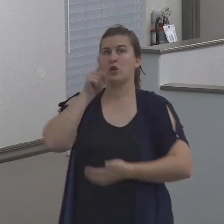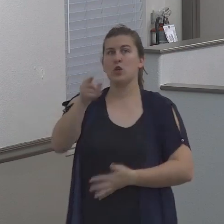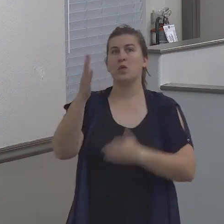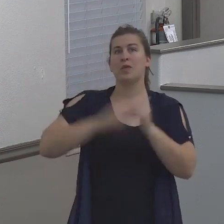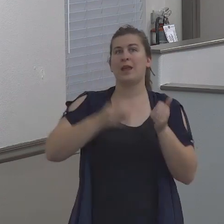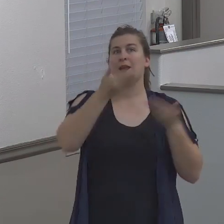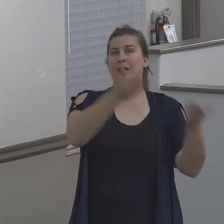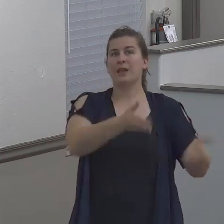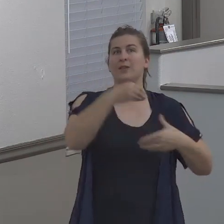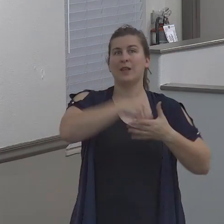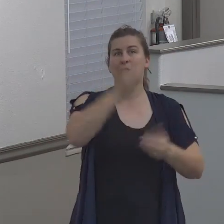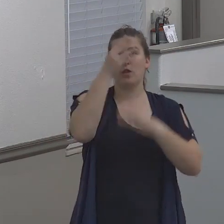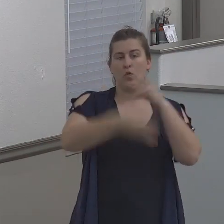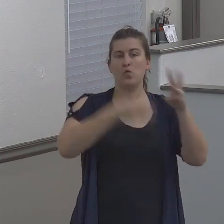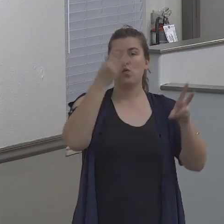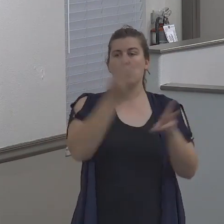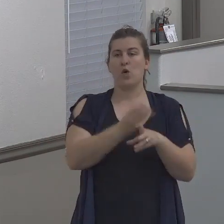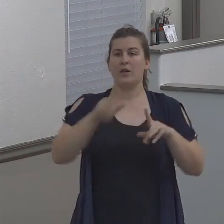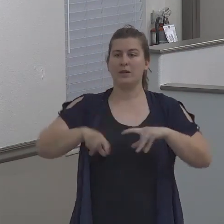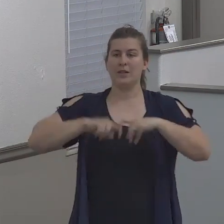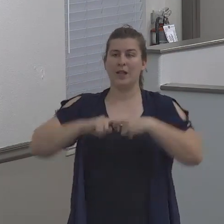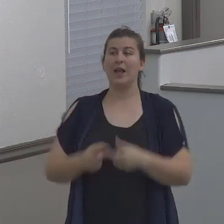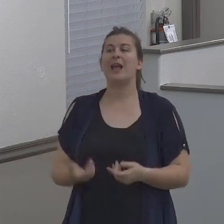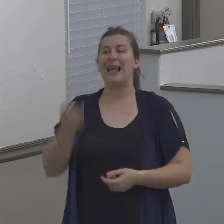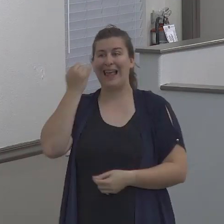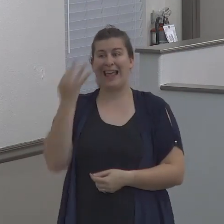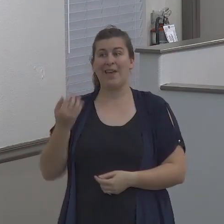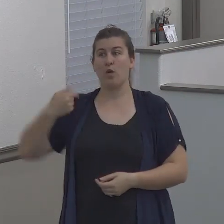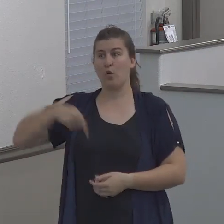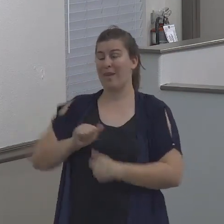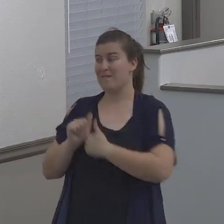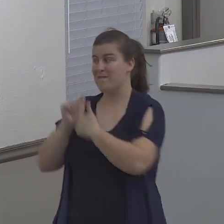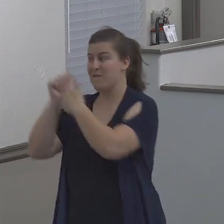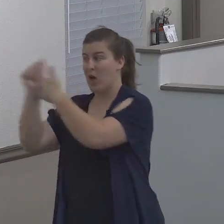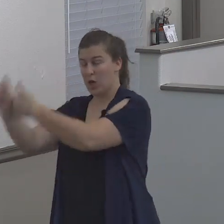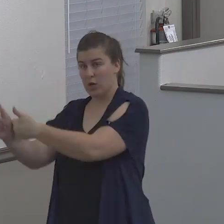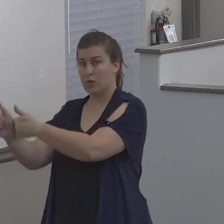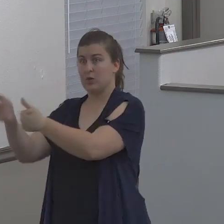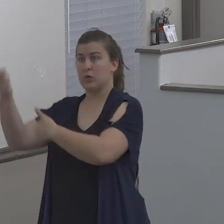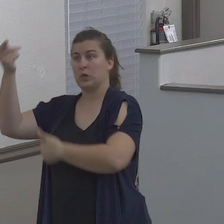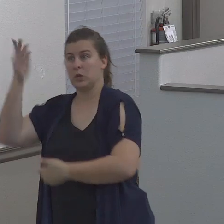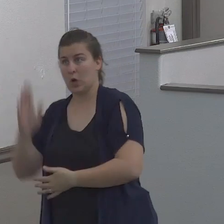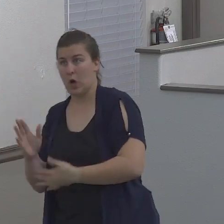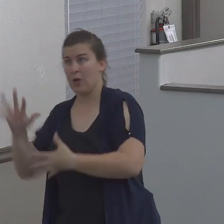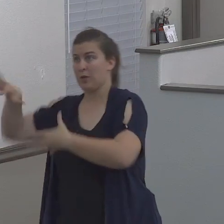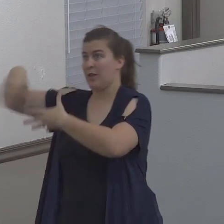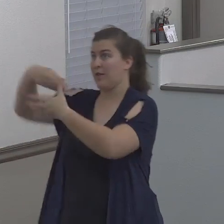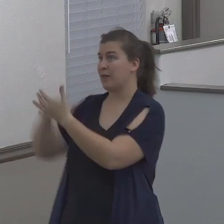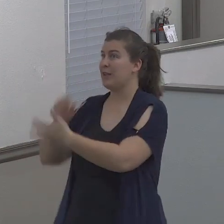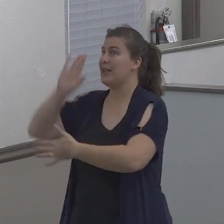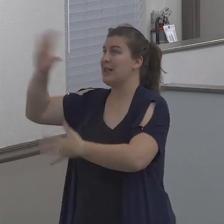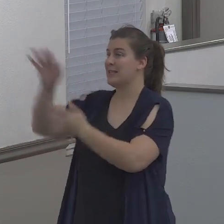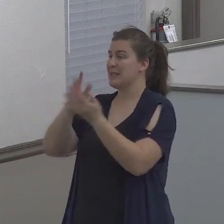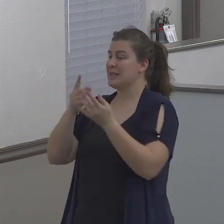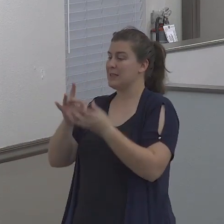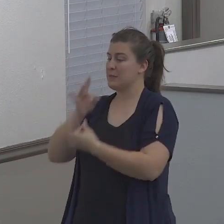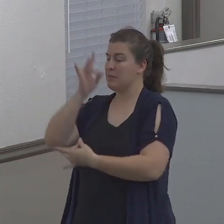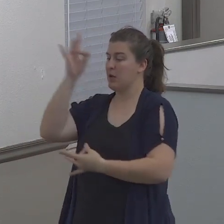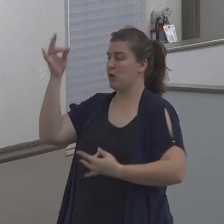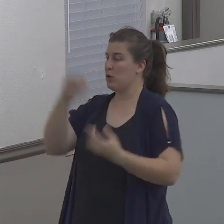greater is he that is in you than he that is in the world. You see, as long as we stay in the spiritual